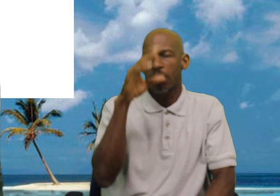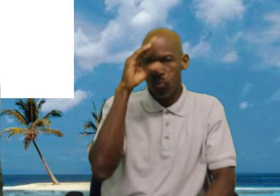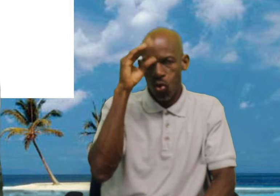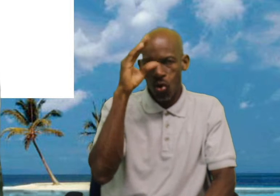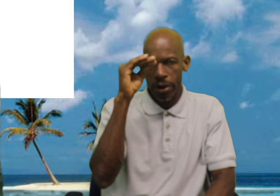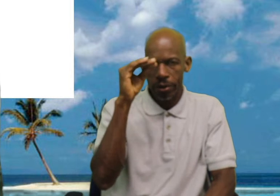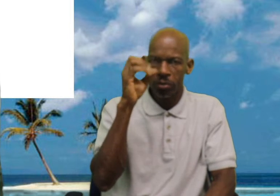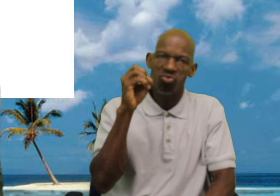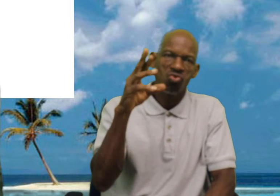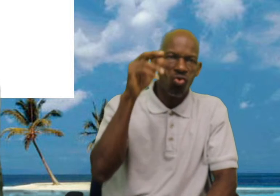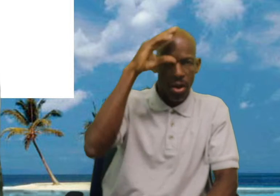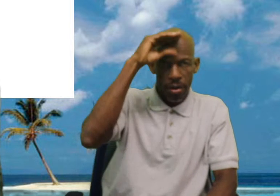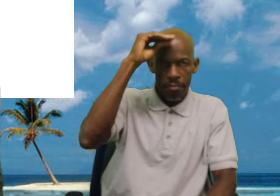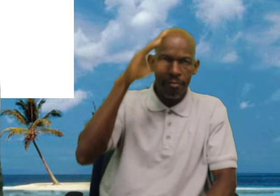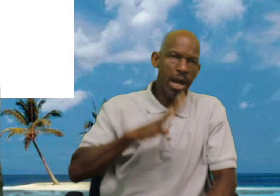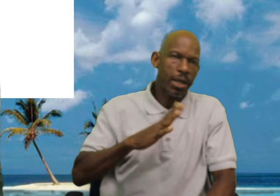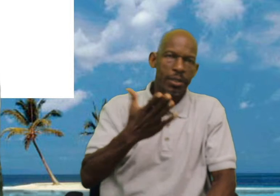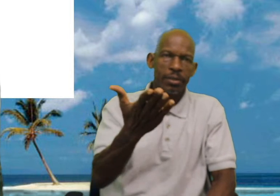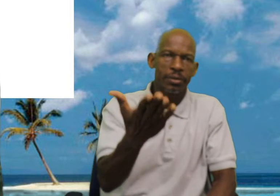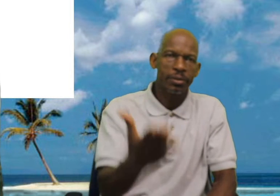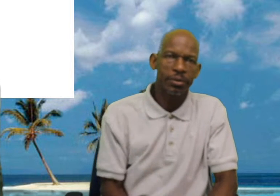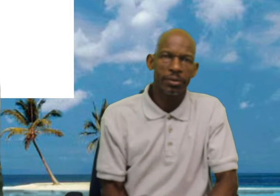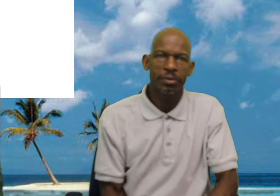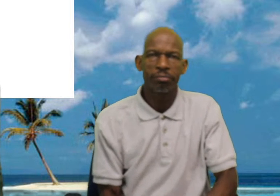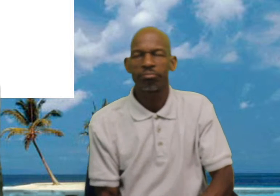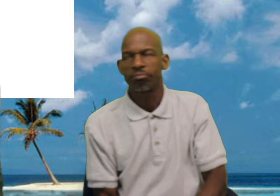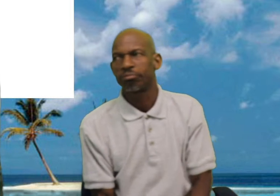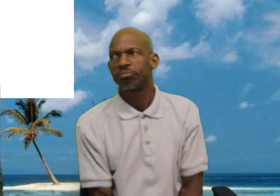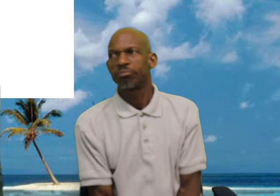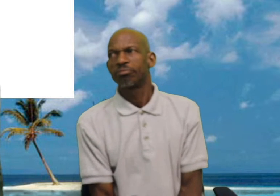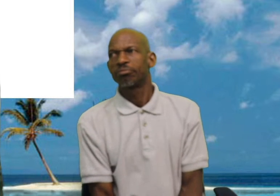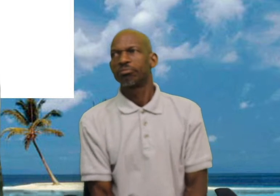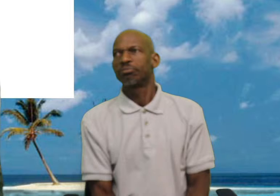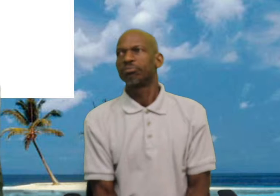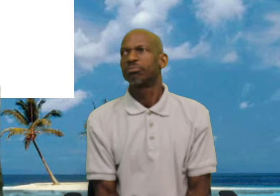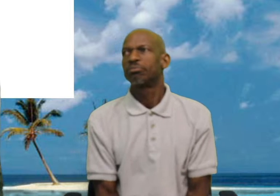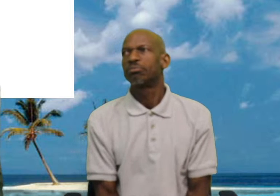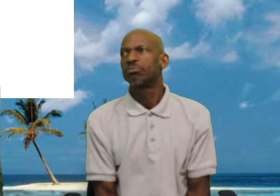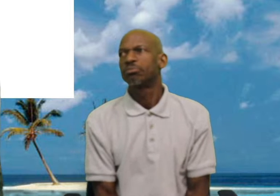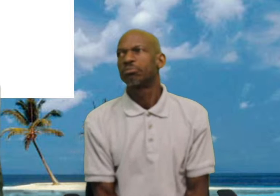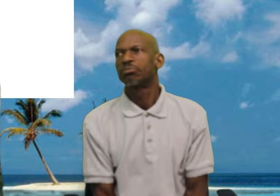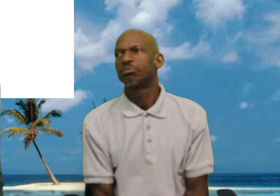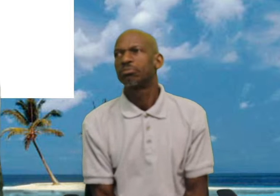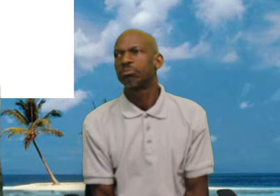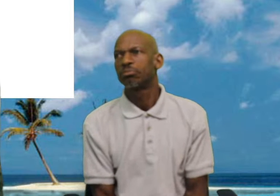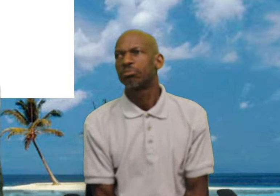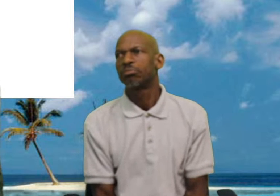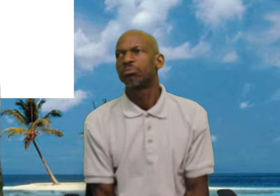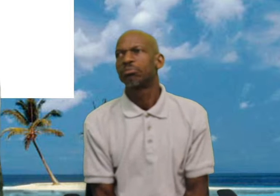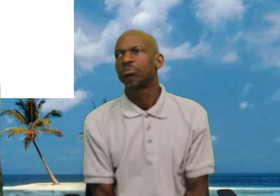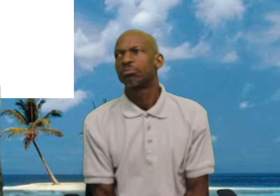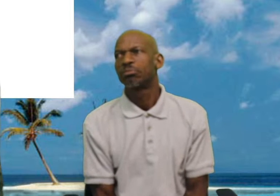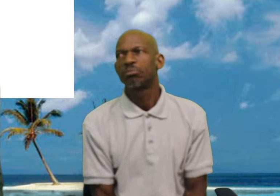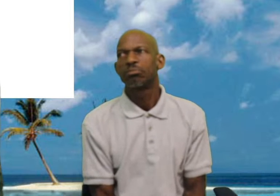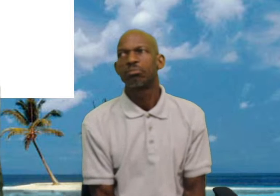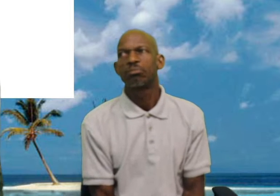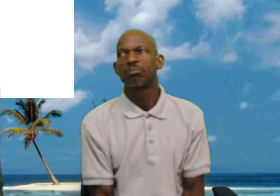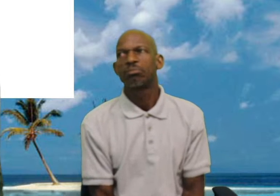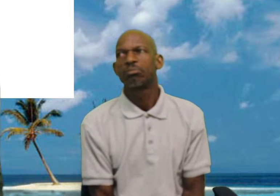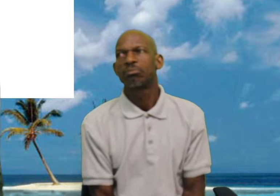boy or a man. A boy or a man will be he.